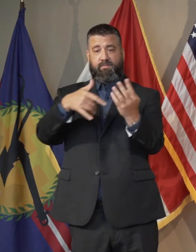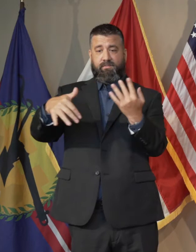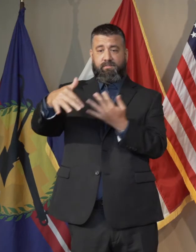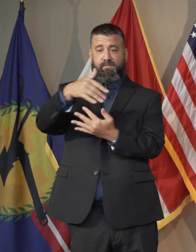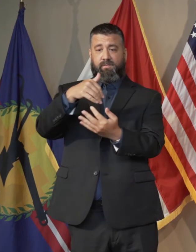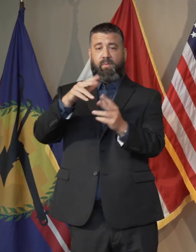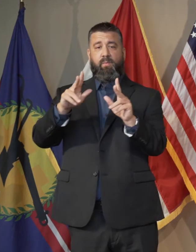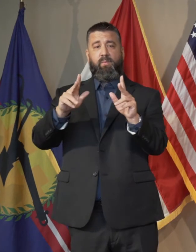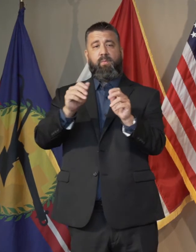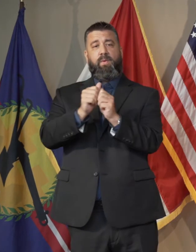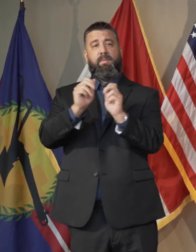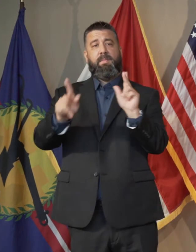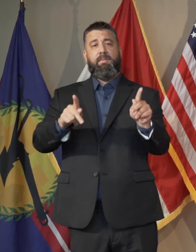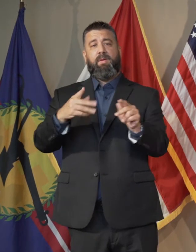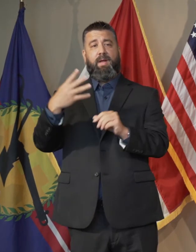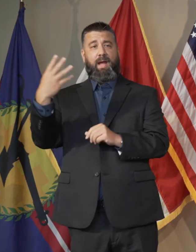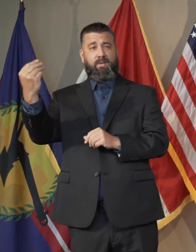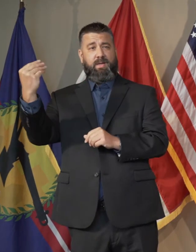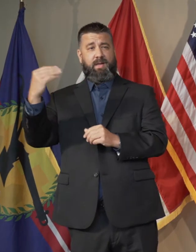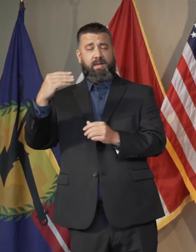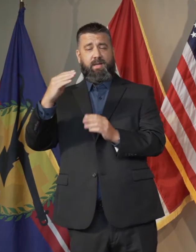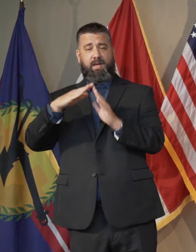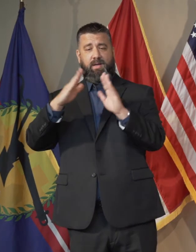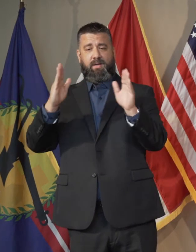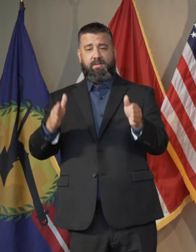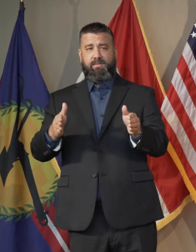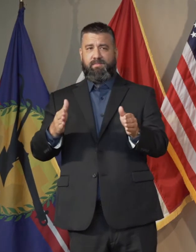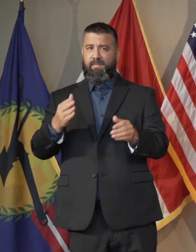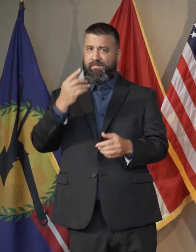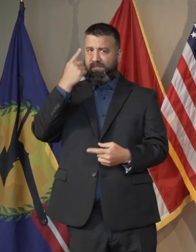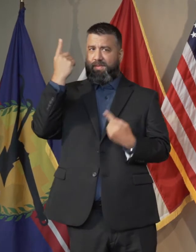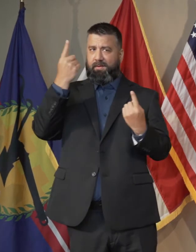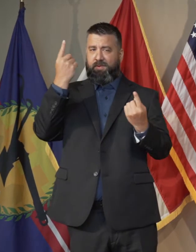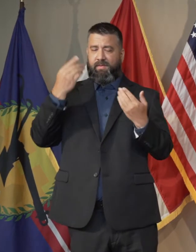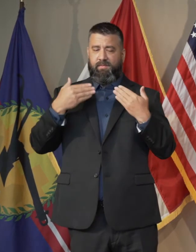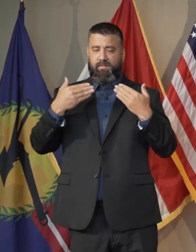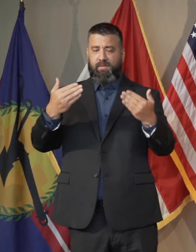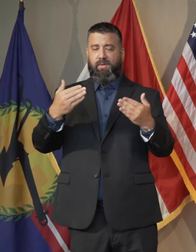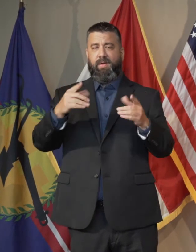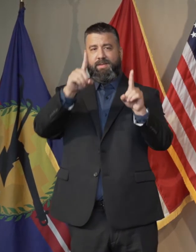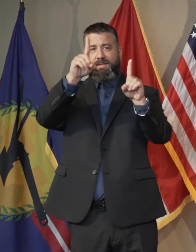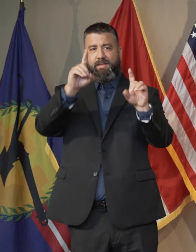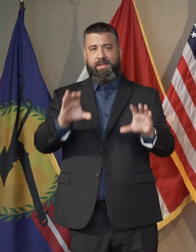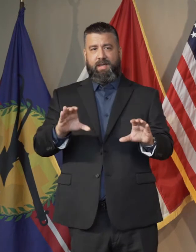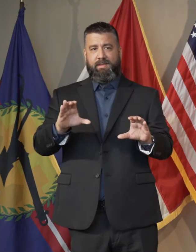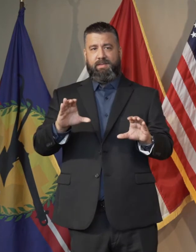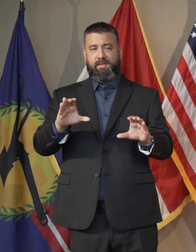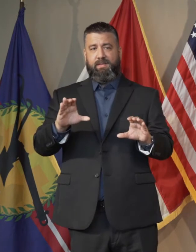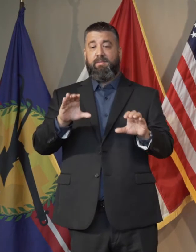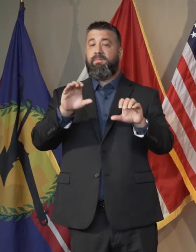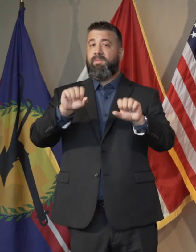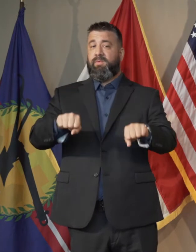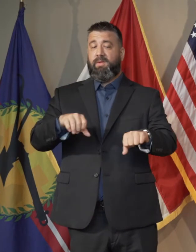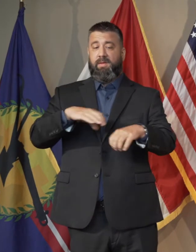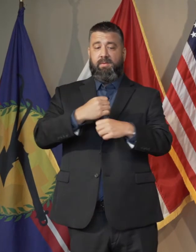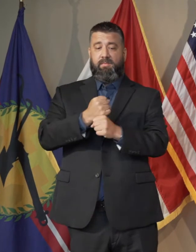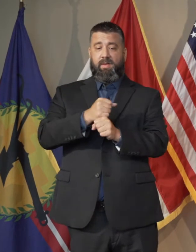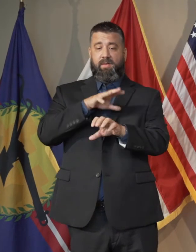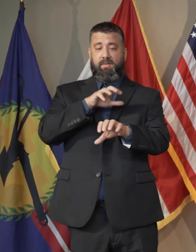on a regular basis, you should consider having a COVID-19 test. And you can make an appointment for a test through our website